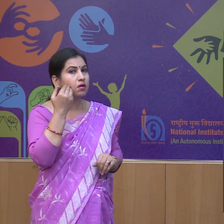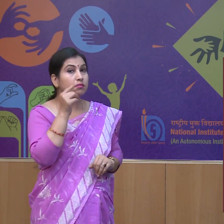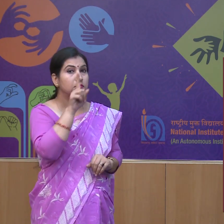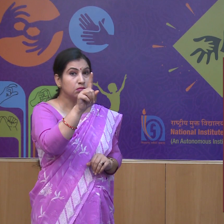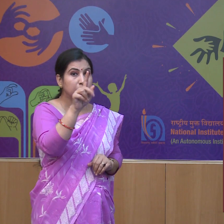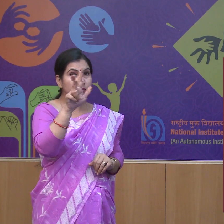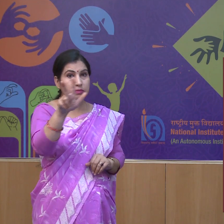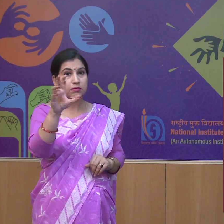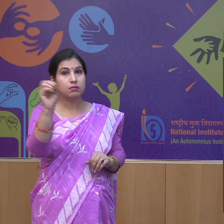century.